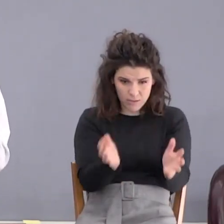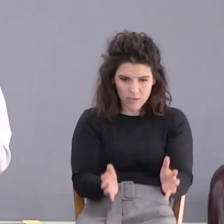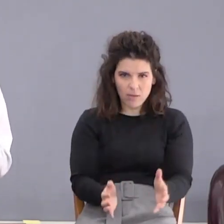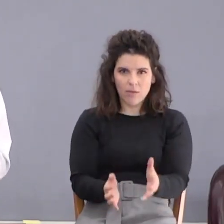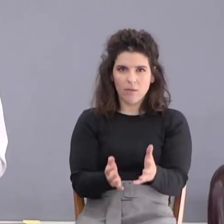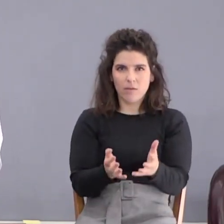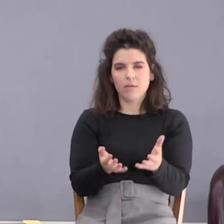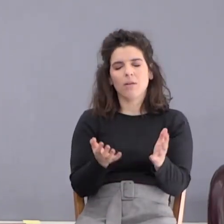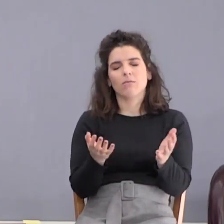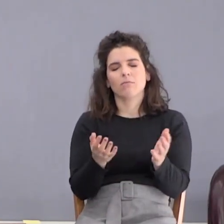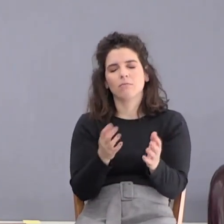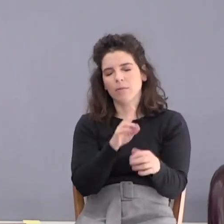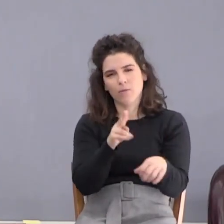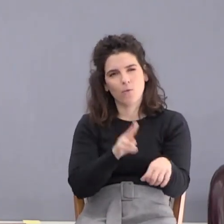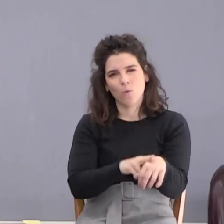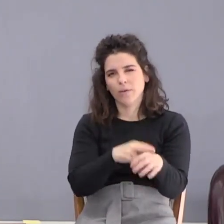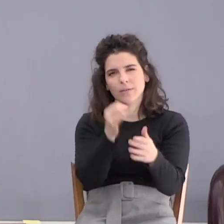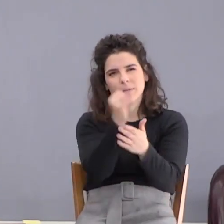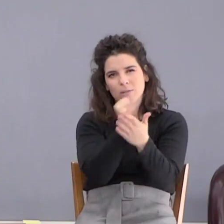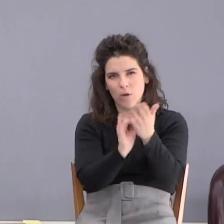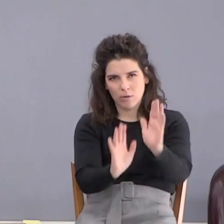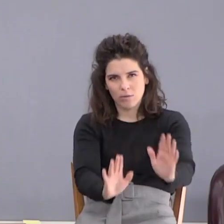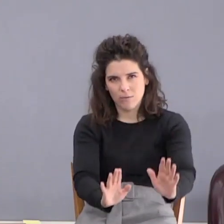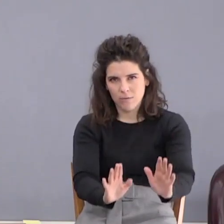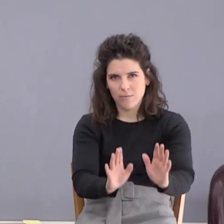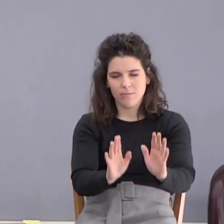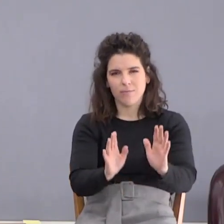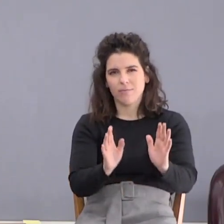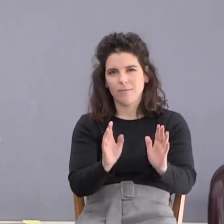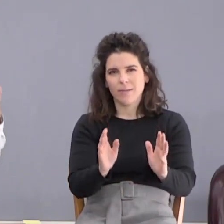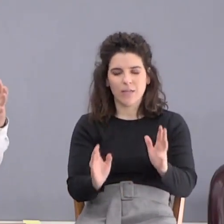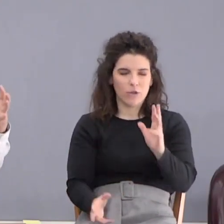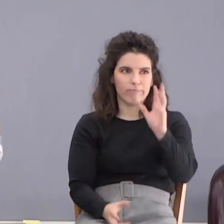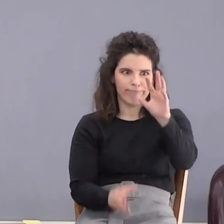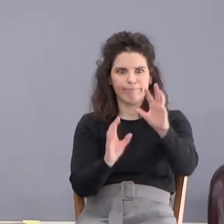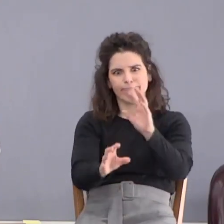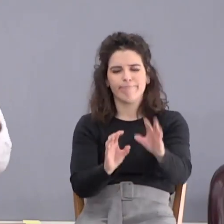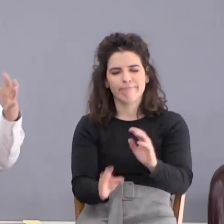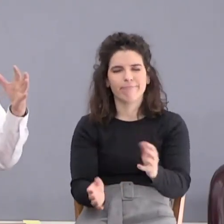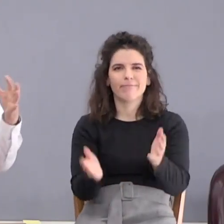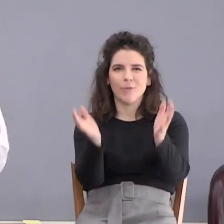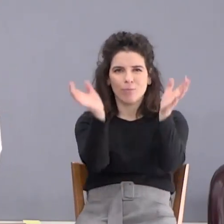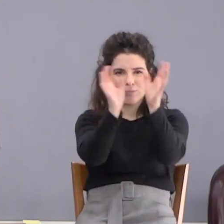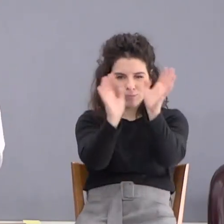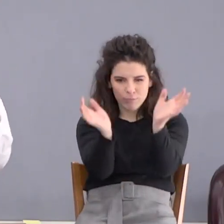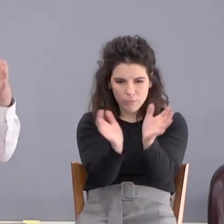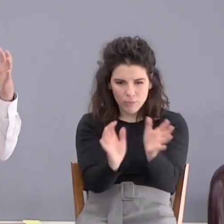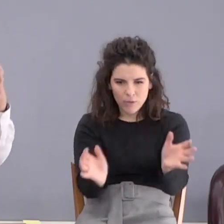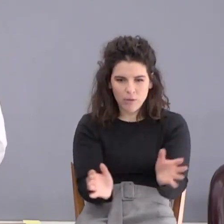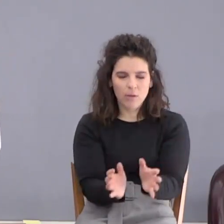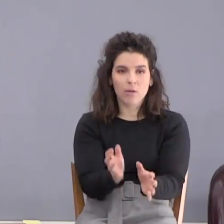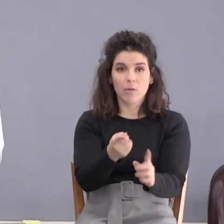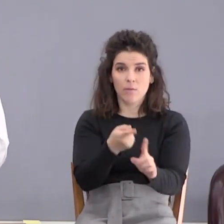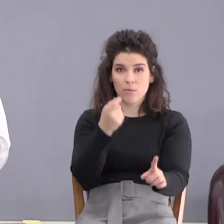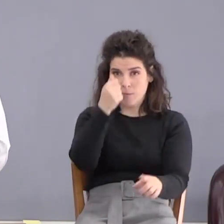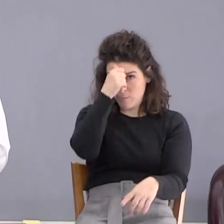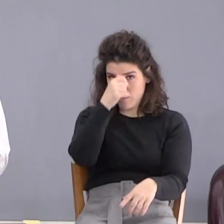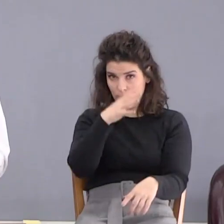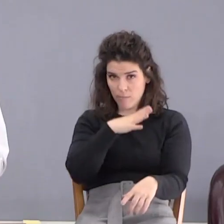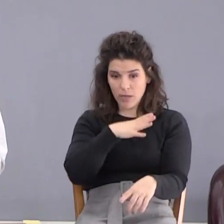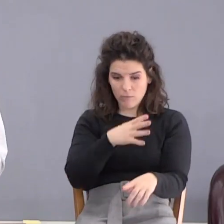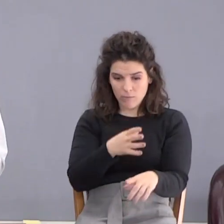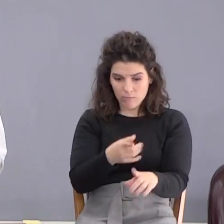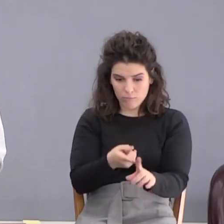pile. Now, of course, he's an artisan, okay? He formed man out of the dust of the